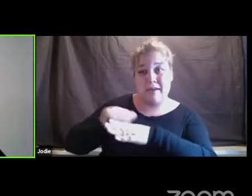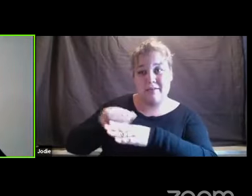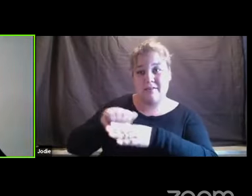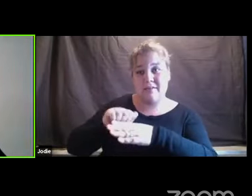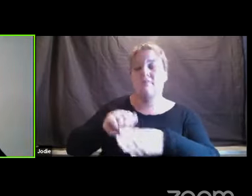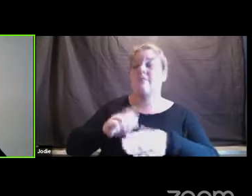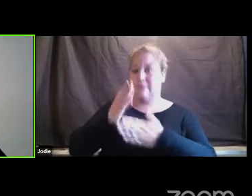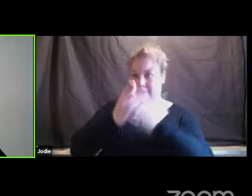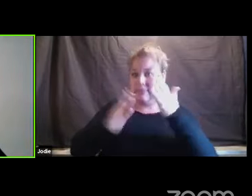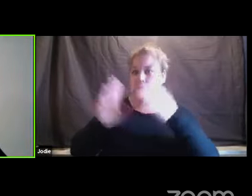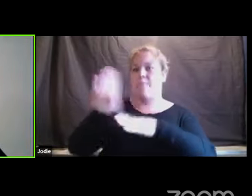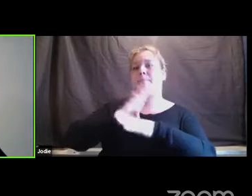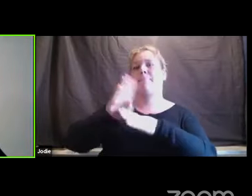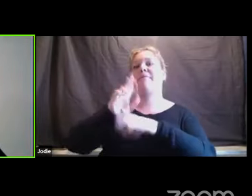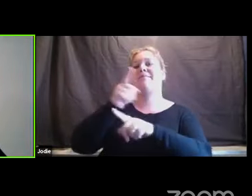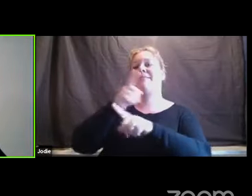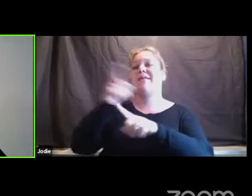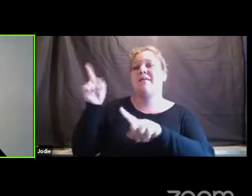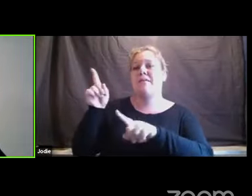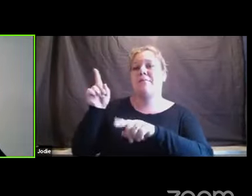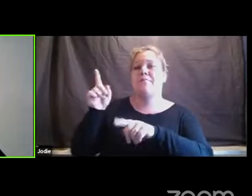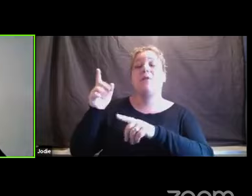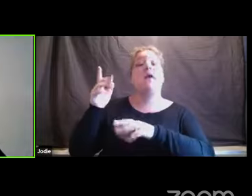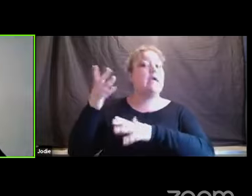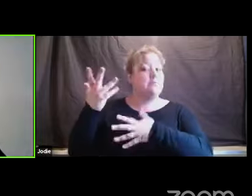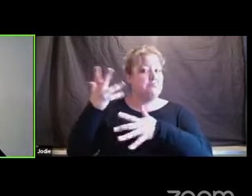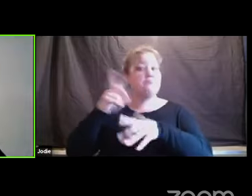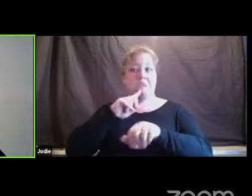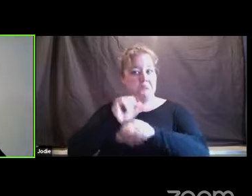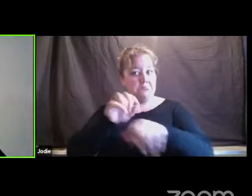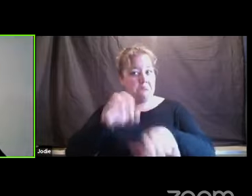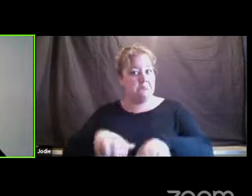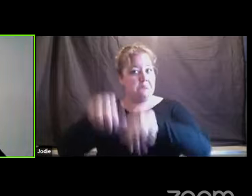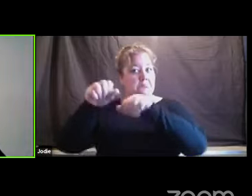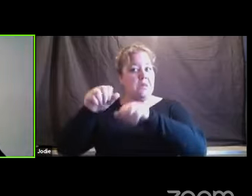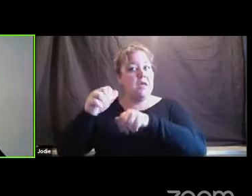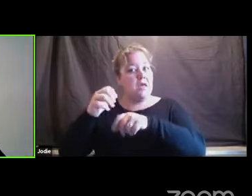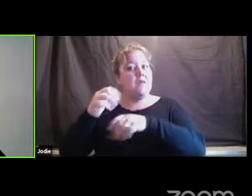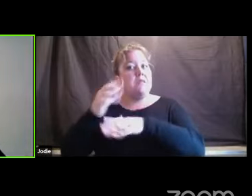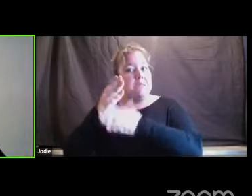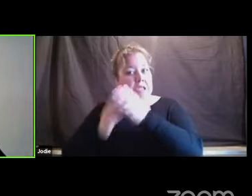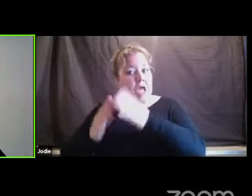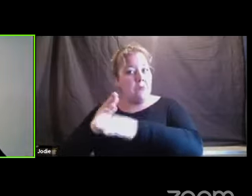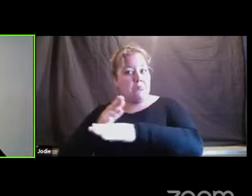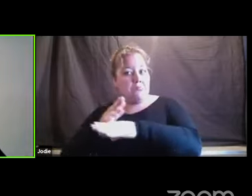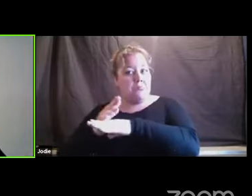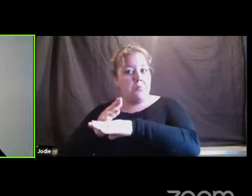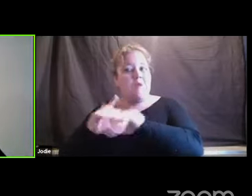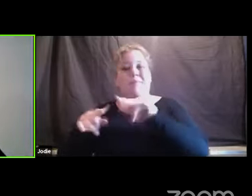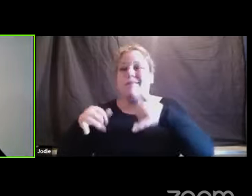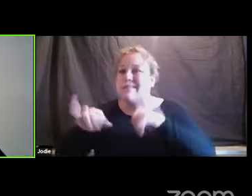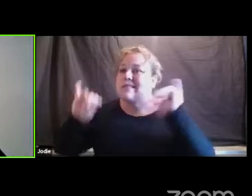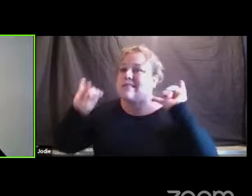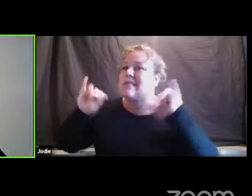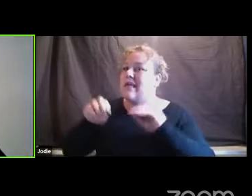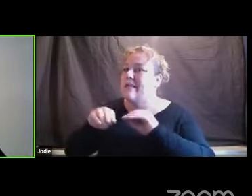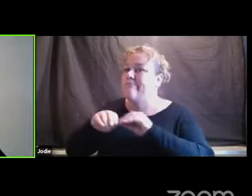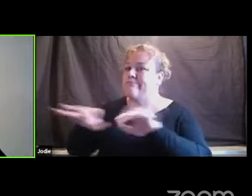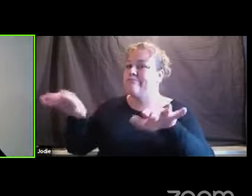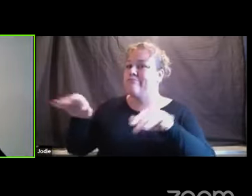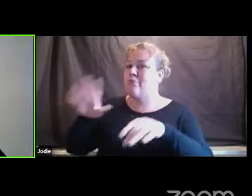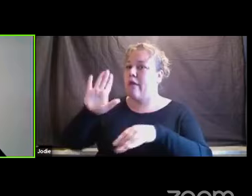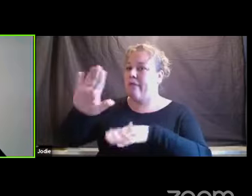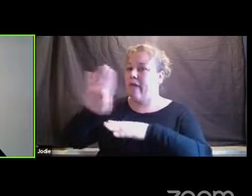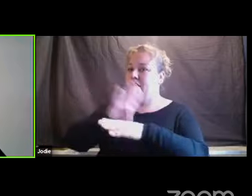have taken some precautions and still had COVID in their facilities. I think that we're going